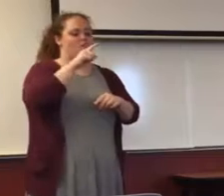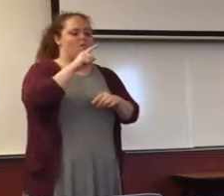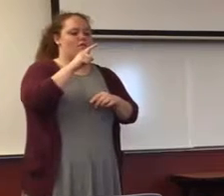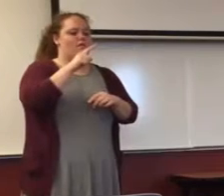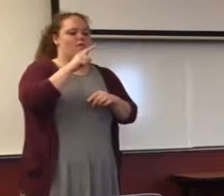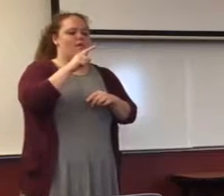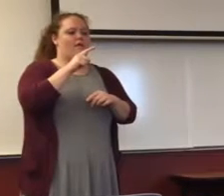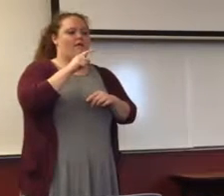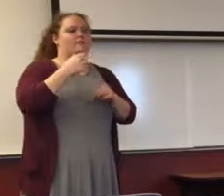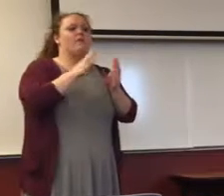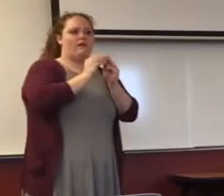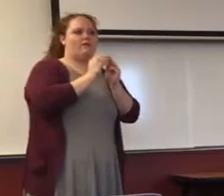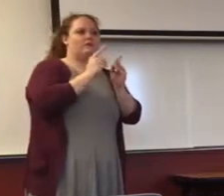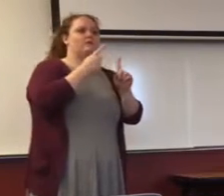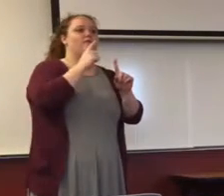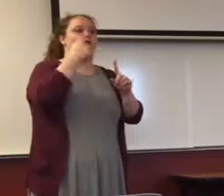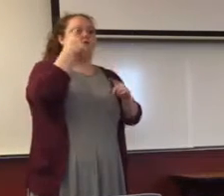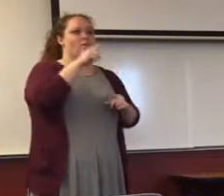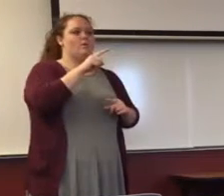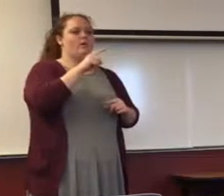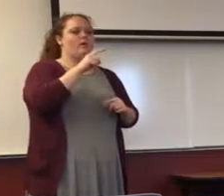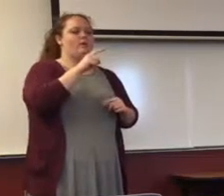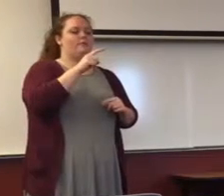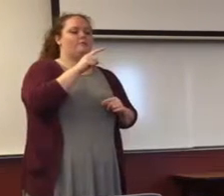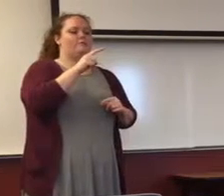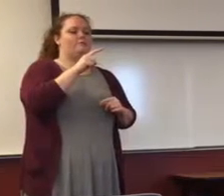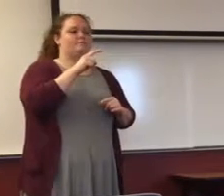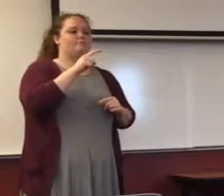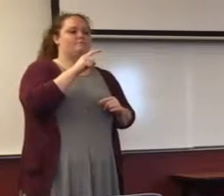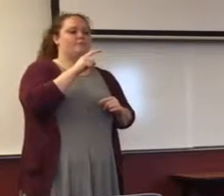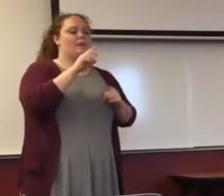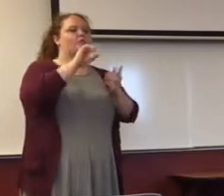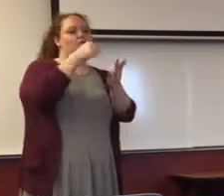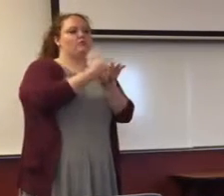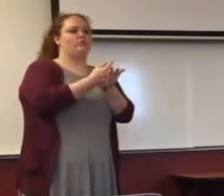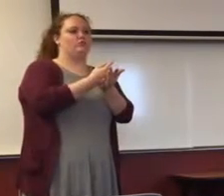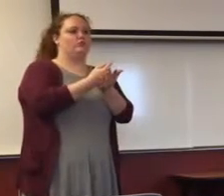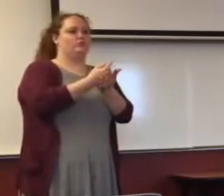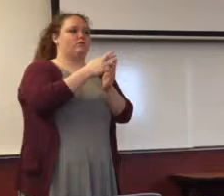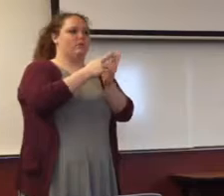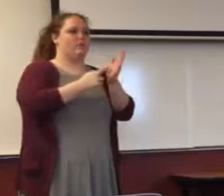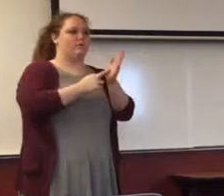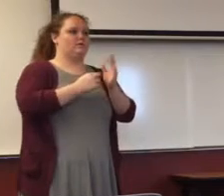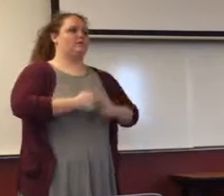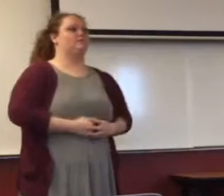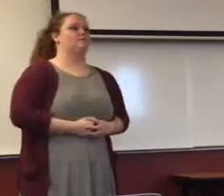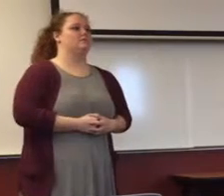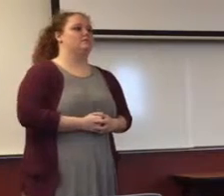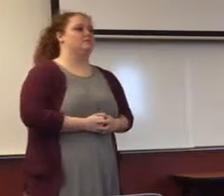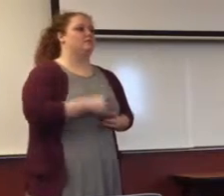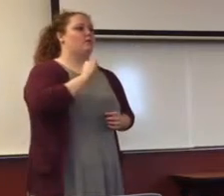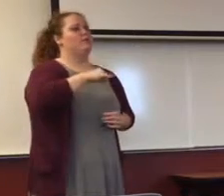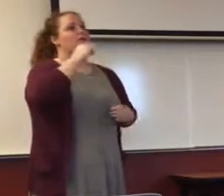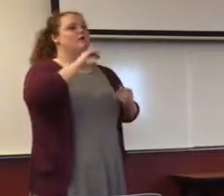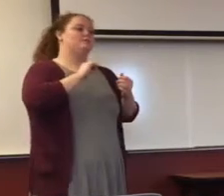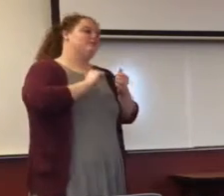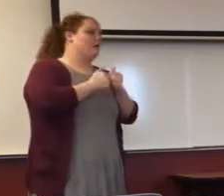thing. Because they're just coming to watch and learn too, so. Oh, Okay, so that's how this all started, so it's part of